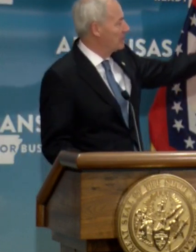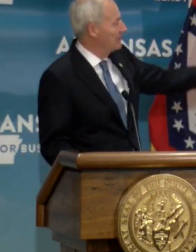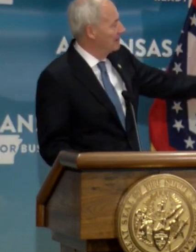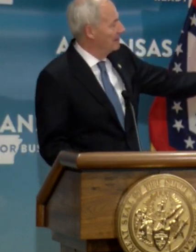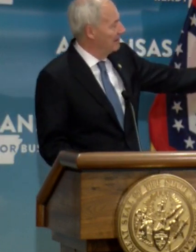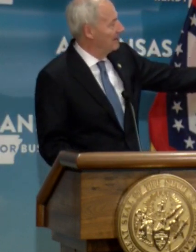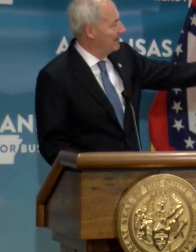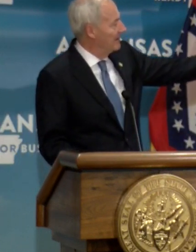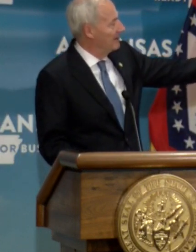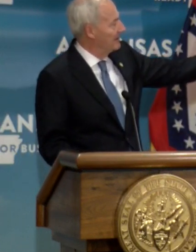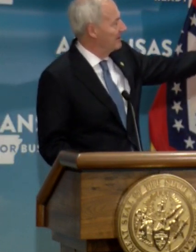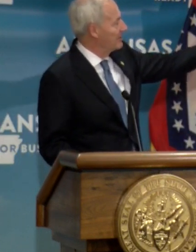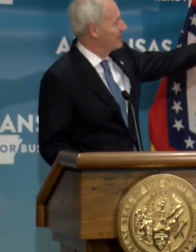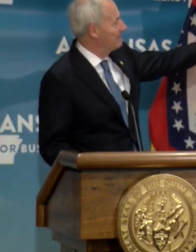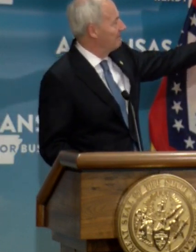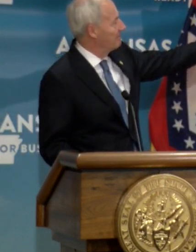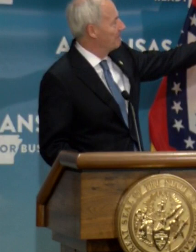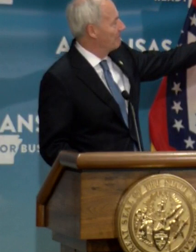high which